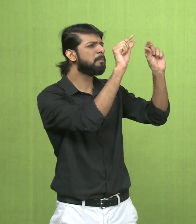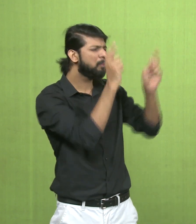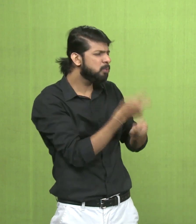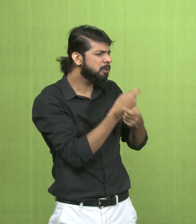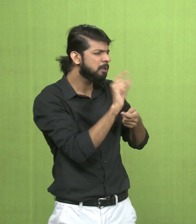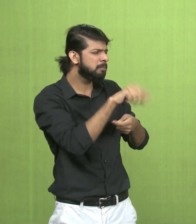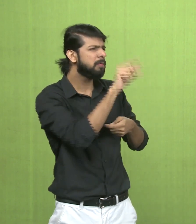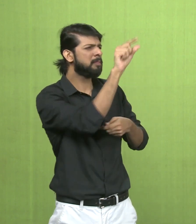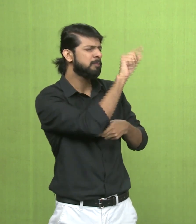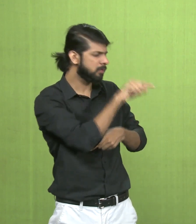mountains.